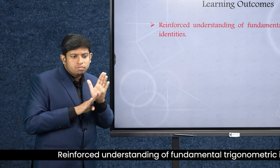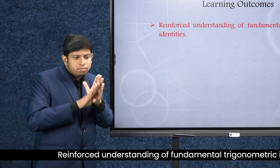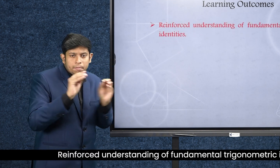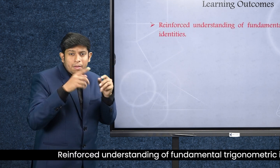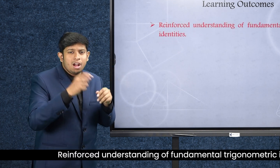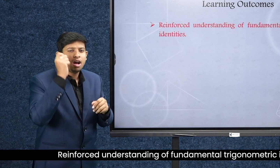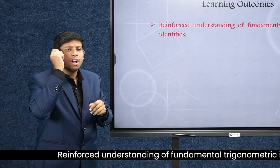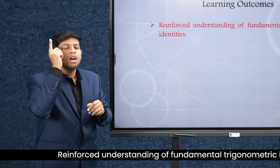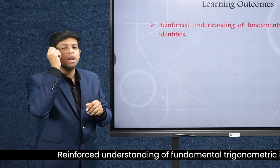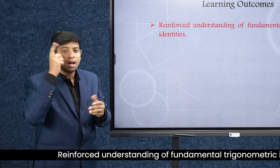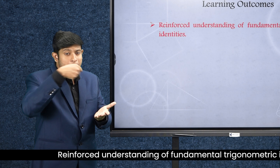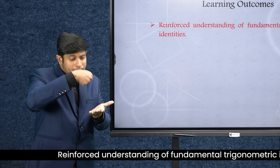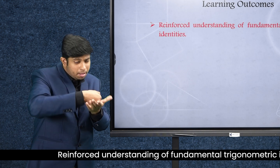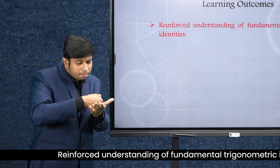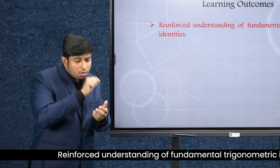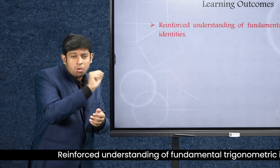trigonometric identities,